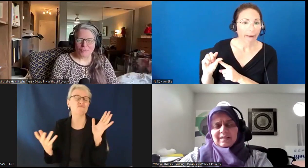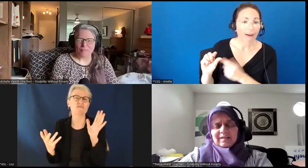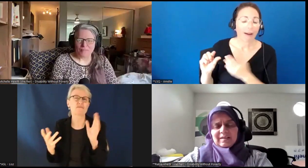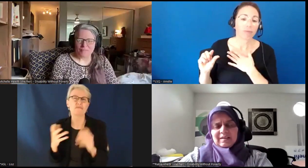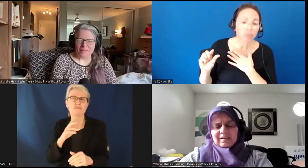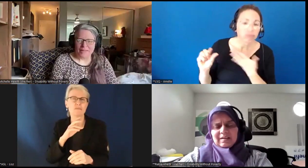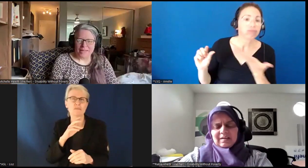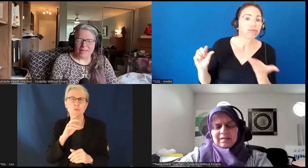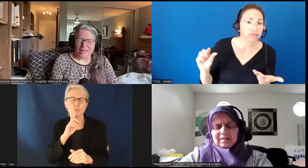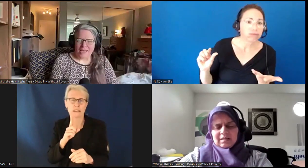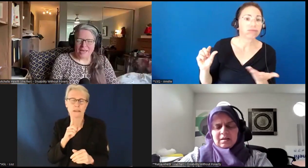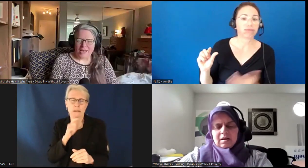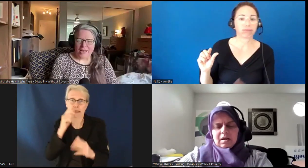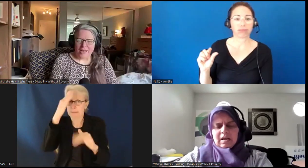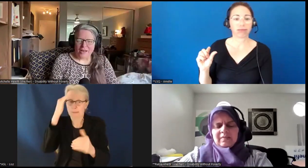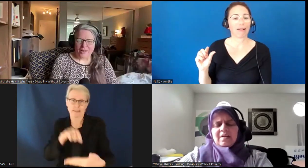for.